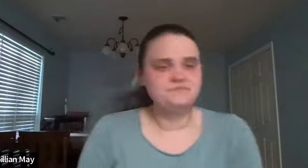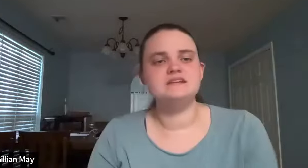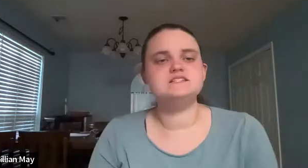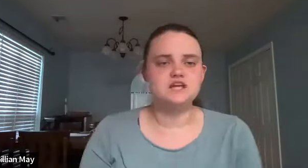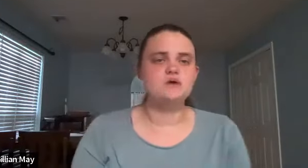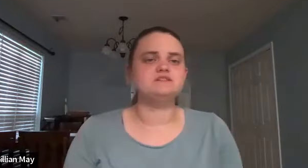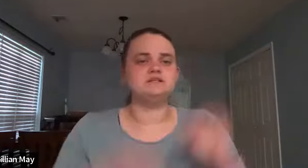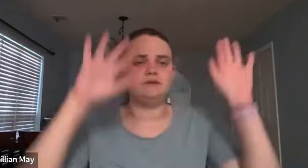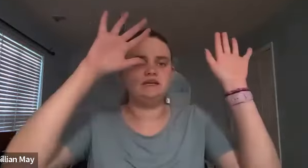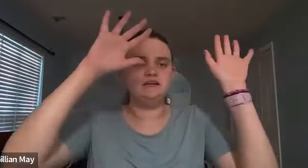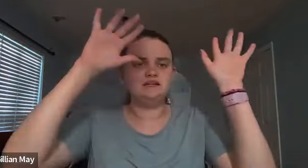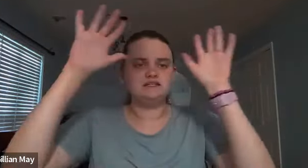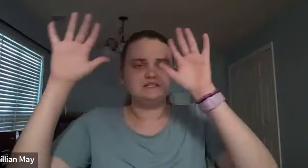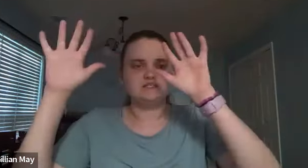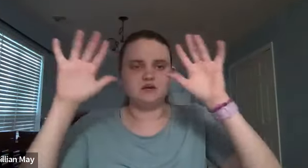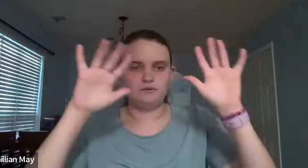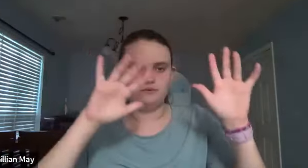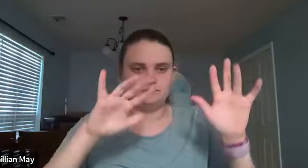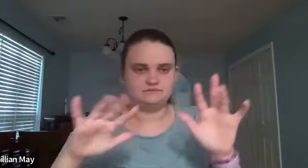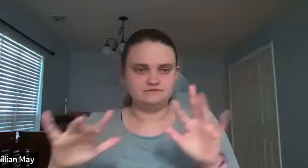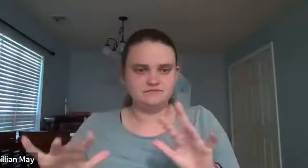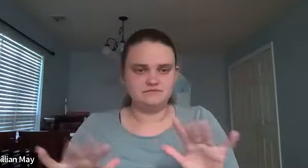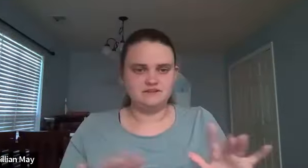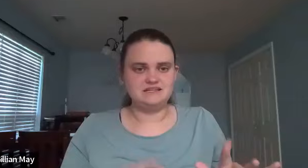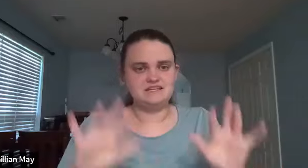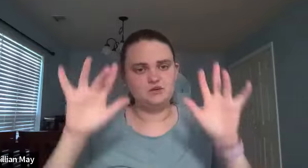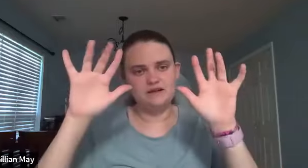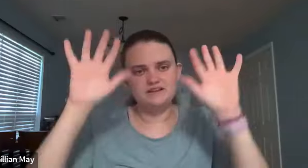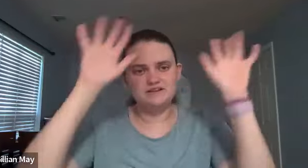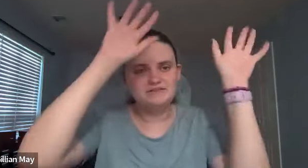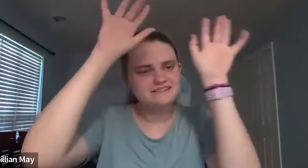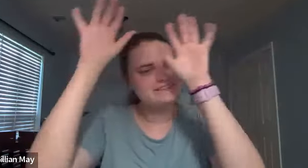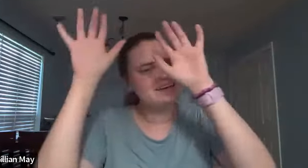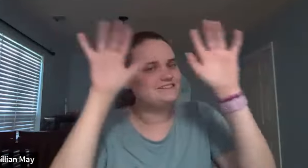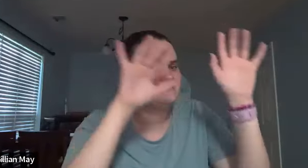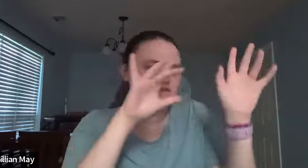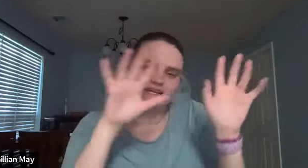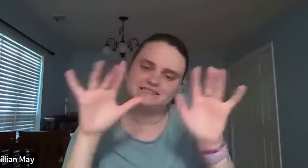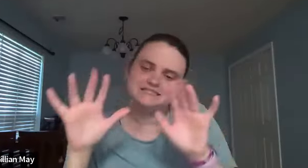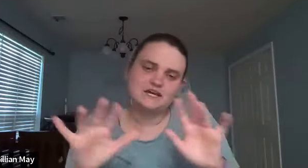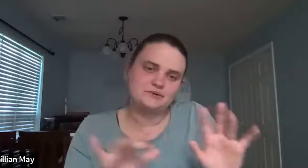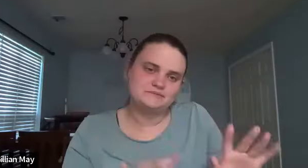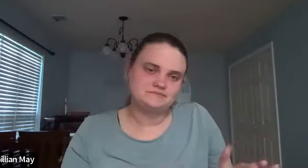And snow is going to be snow. It's like you're wiggling your little fingers like the little snowflakes. Snow.